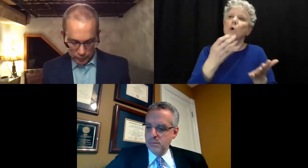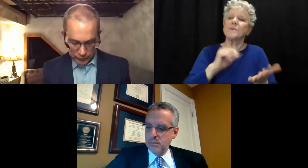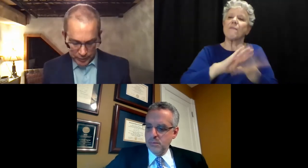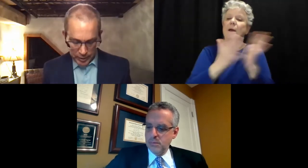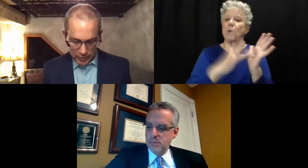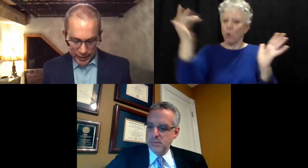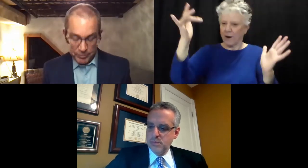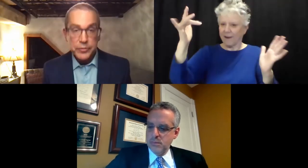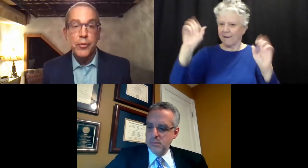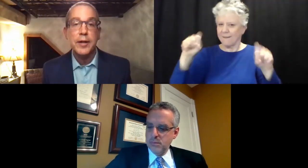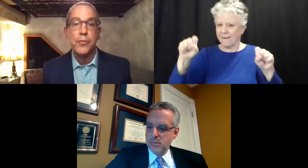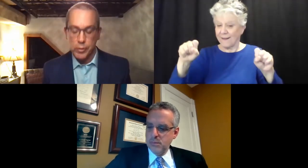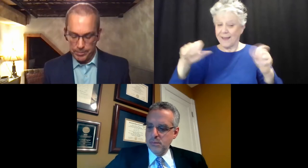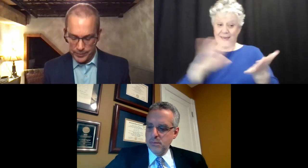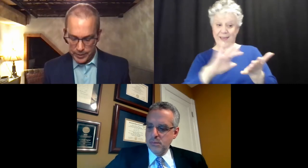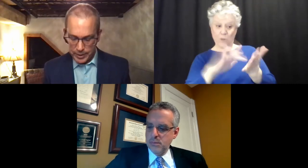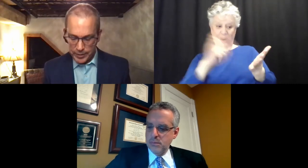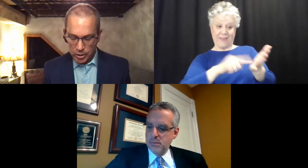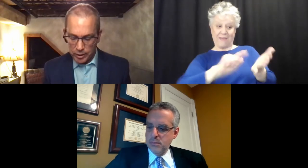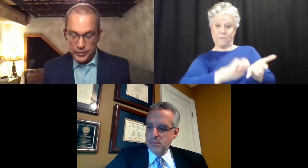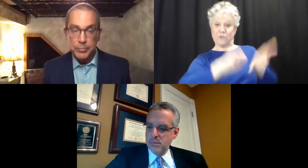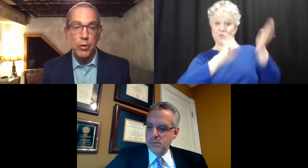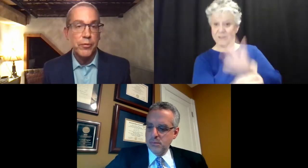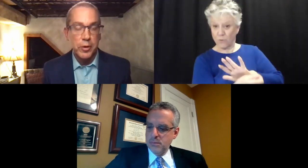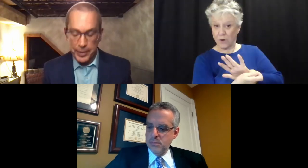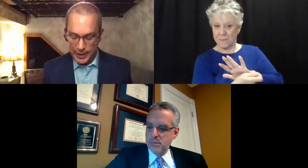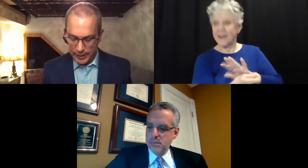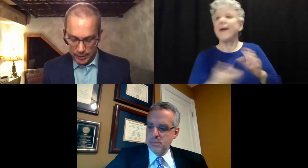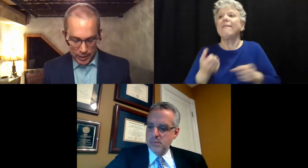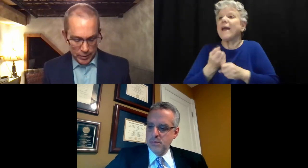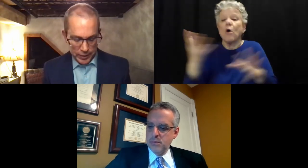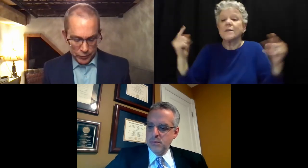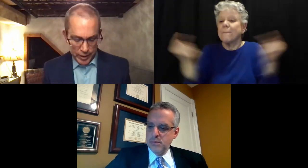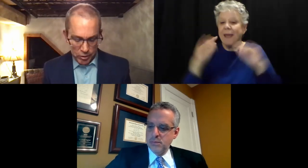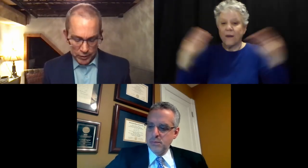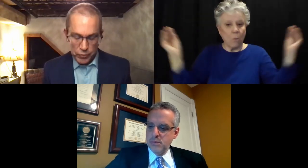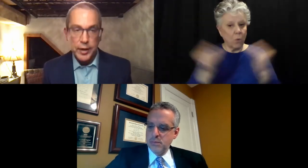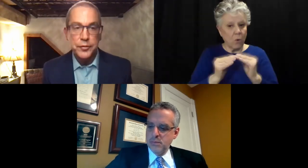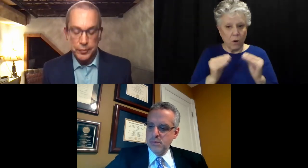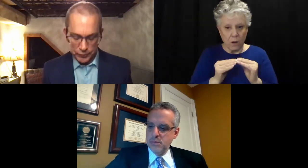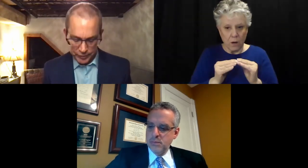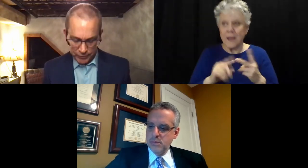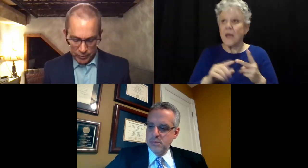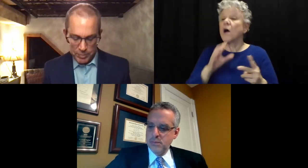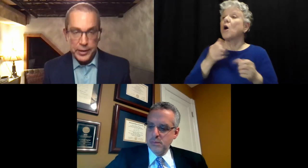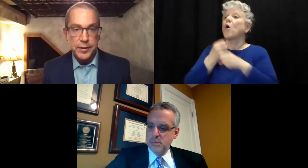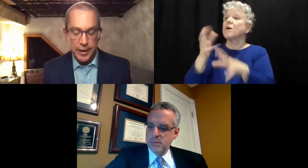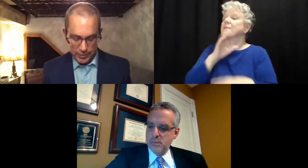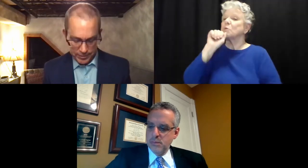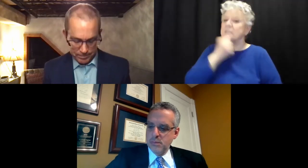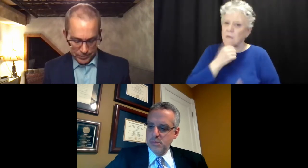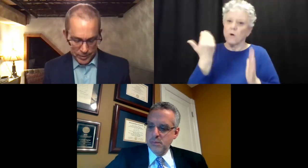glorified wounds, they have been transformed. They cause him no further pain. They do not cause Christ to suffer